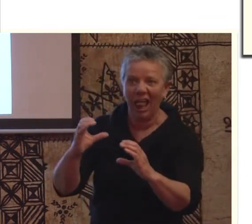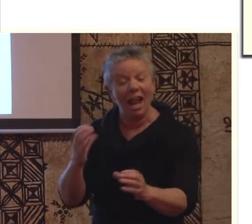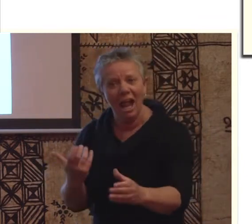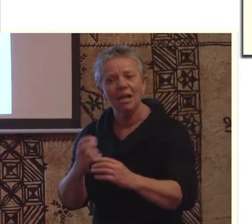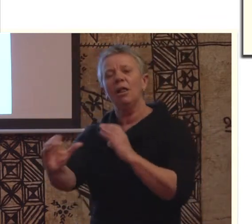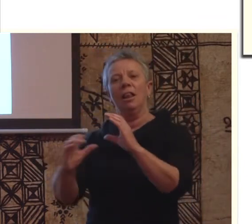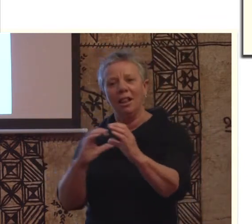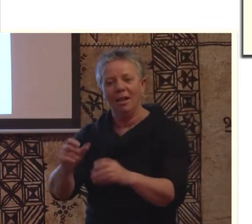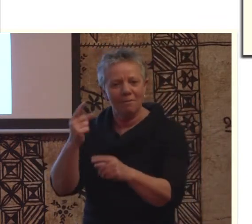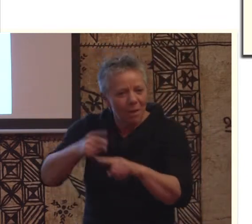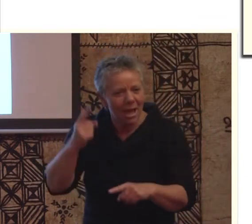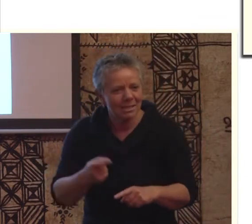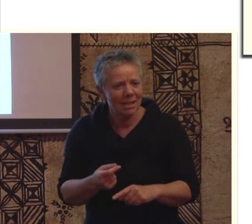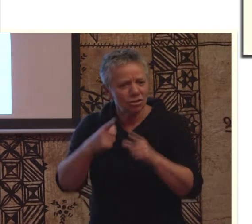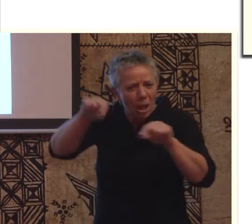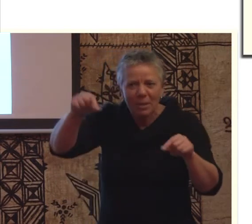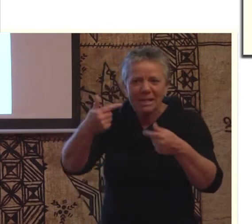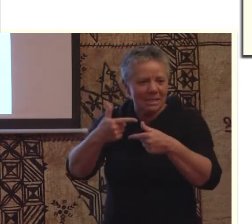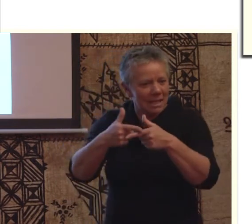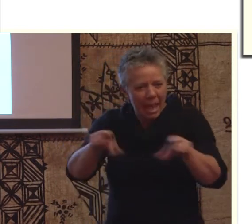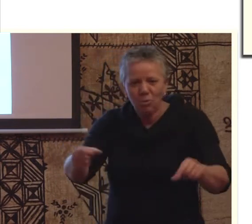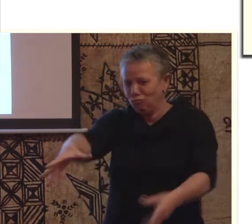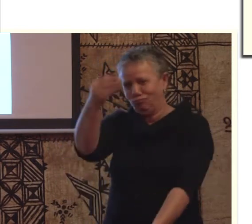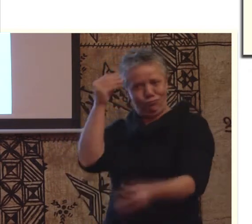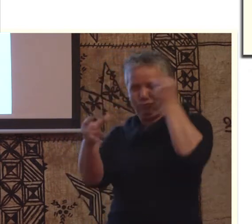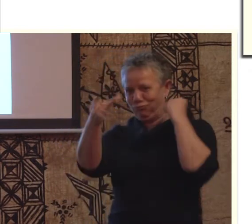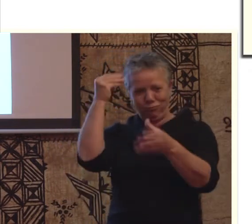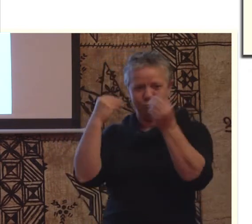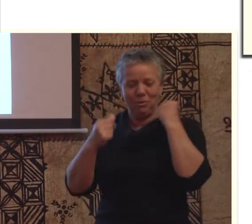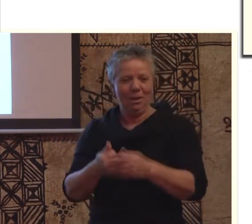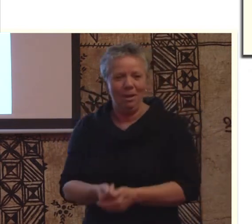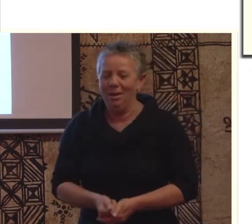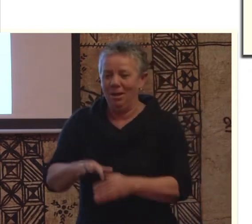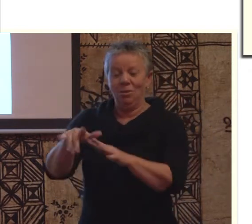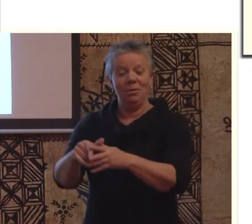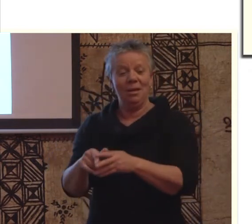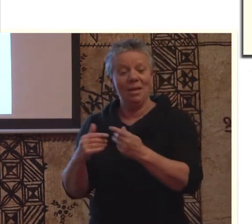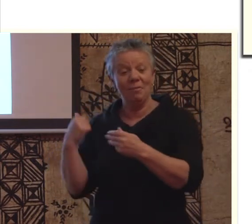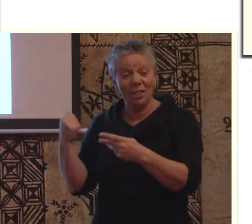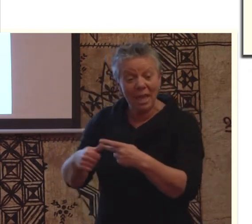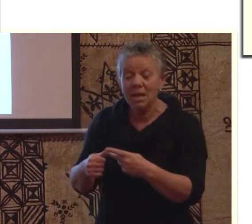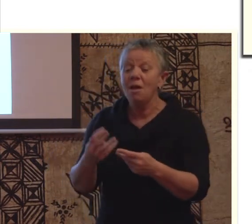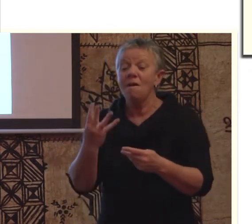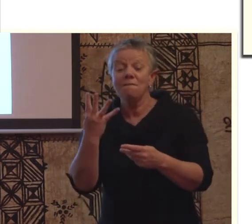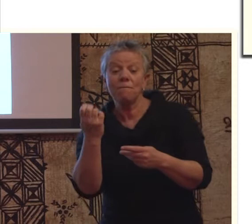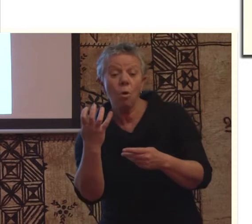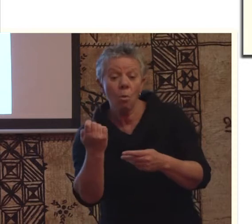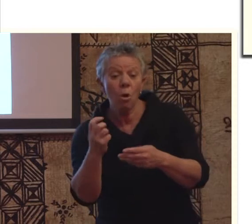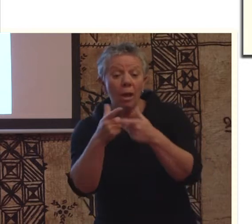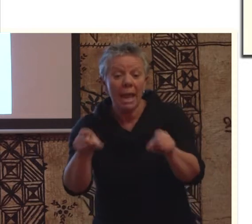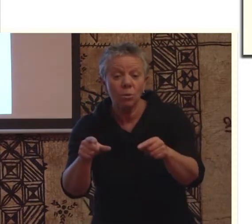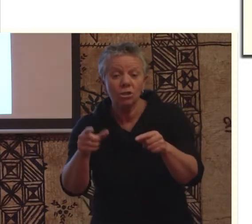to communicate with people that didn't speak the same language as me. Since then, I've learnt 4 other languages, so obviously